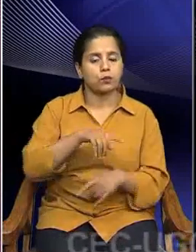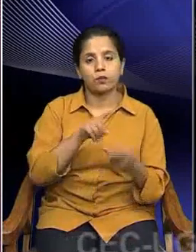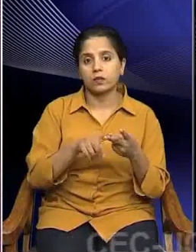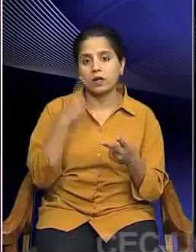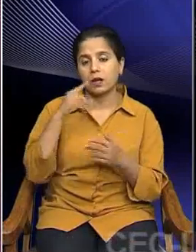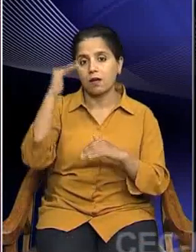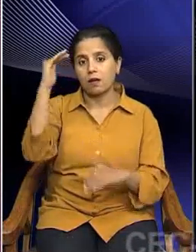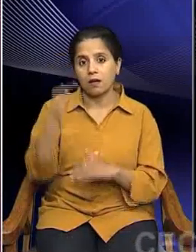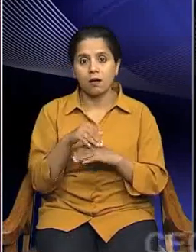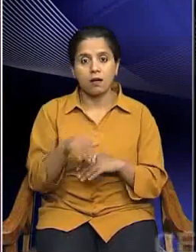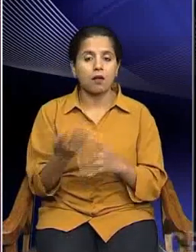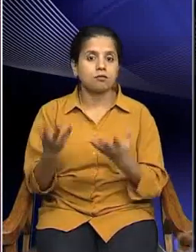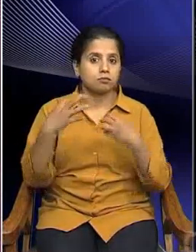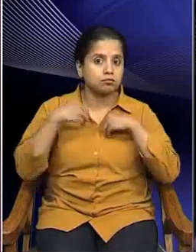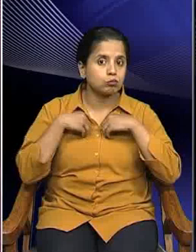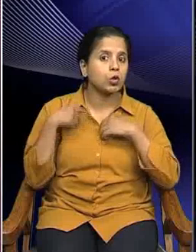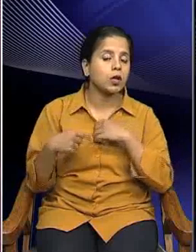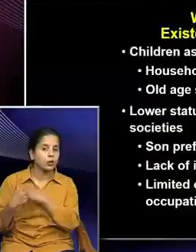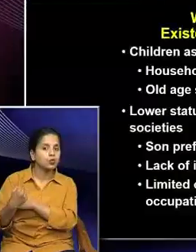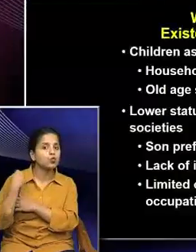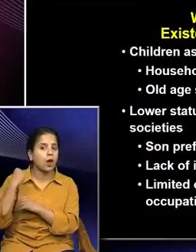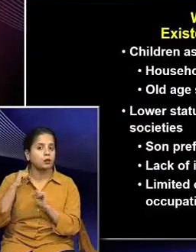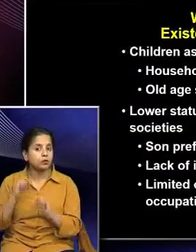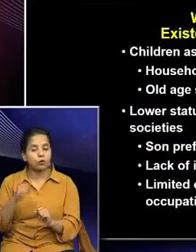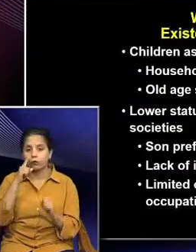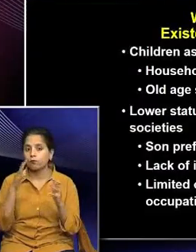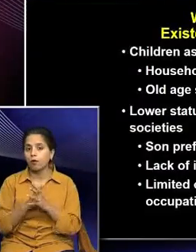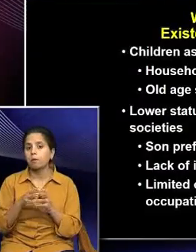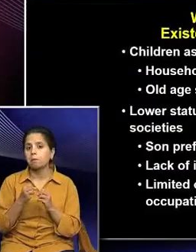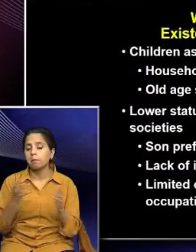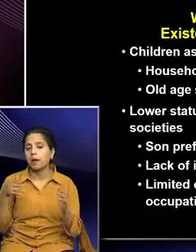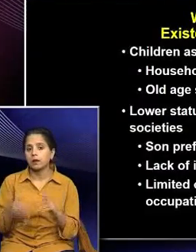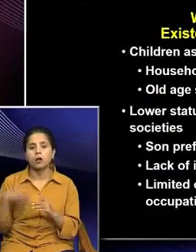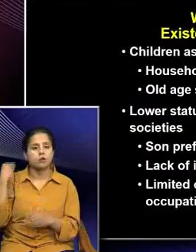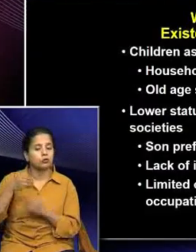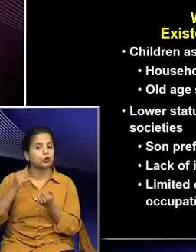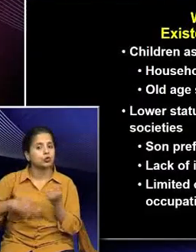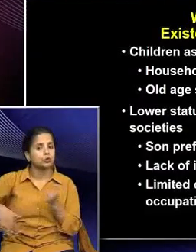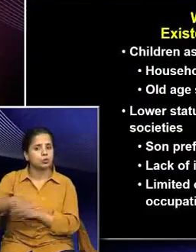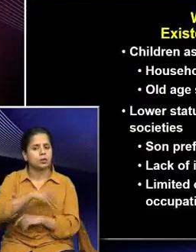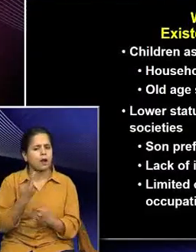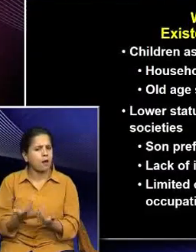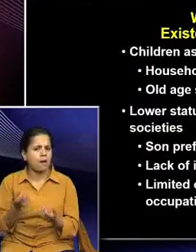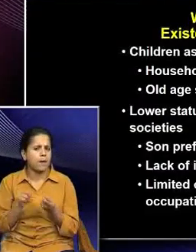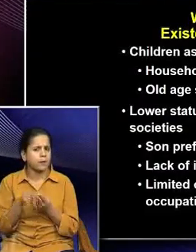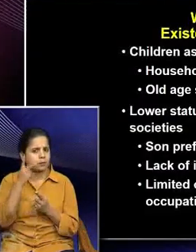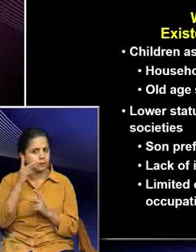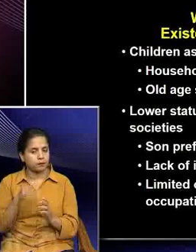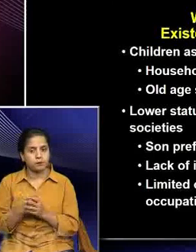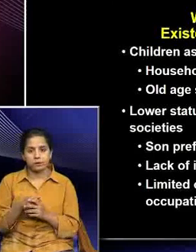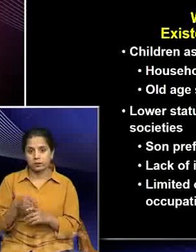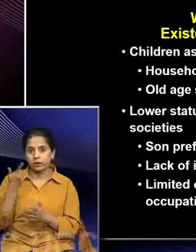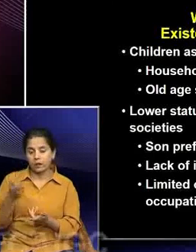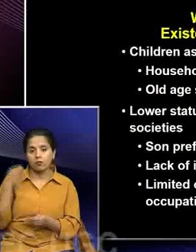of inheritance rights for women in many of these traditional society. So what is happening is, because of the lack